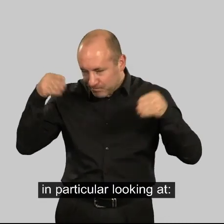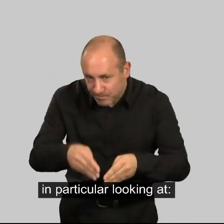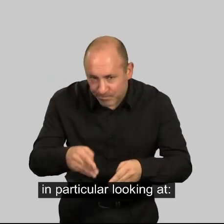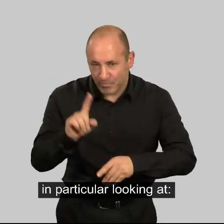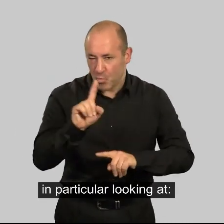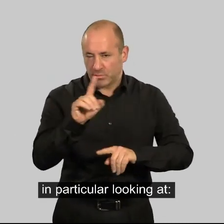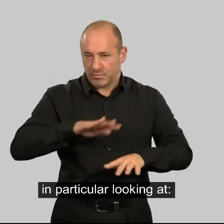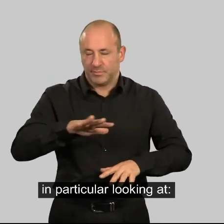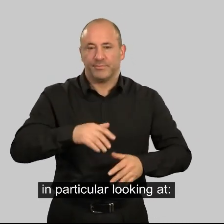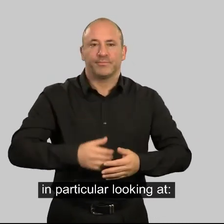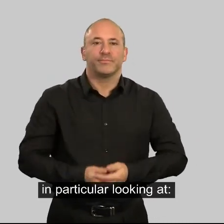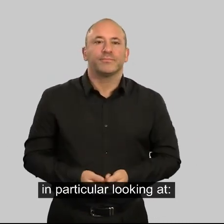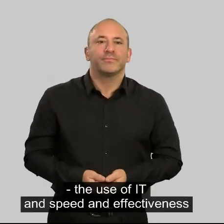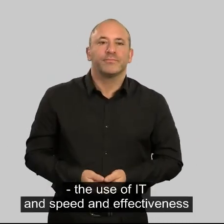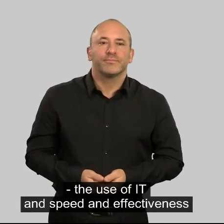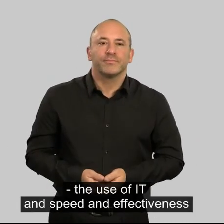looking at